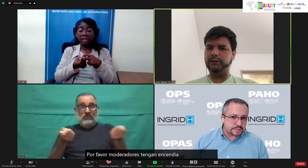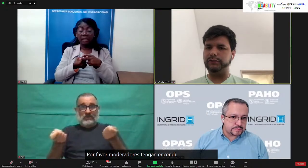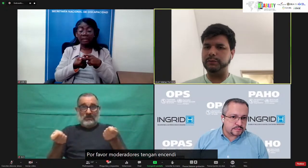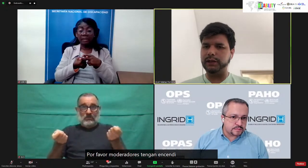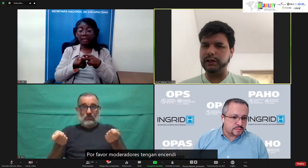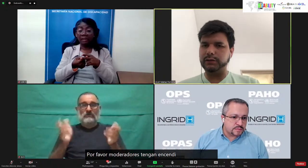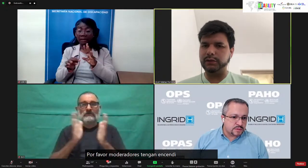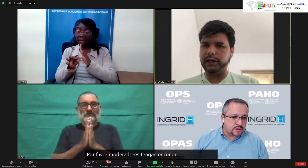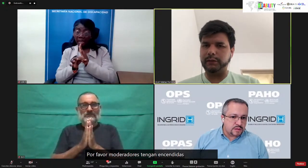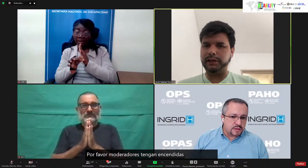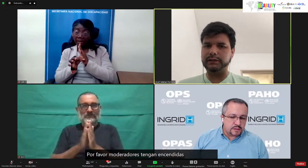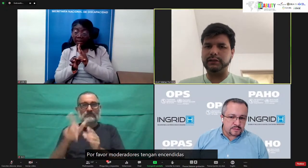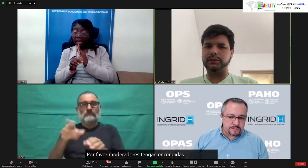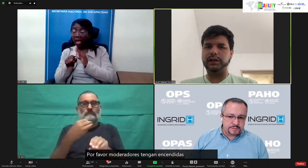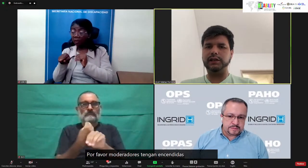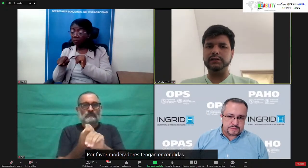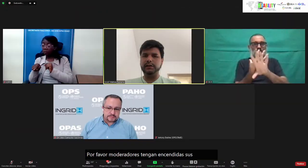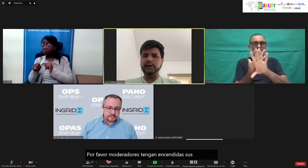good